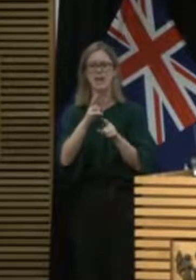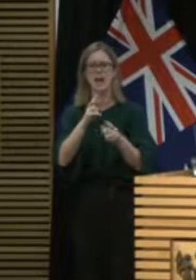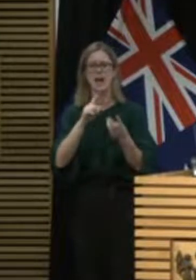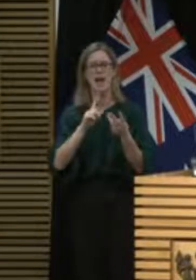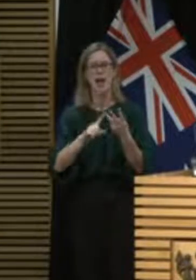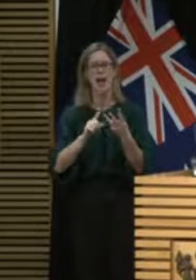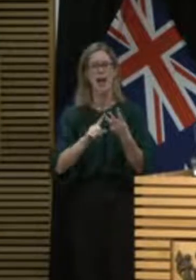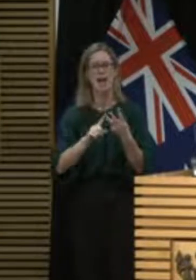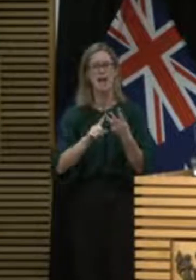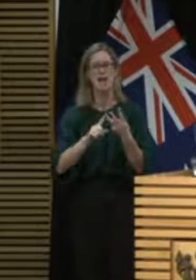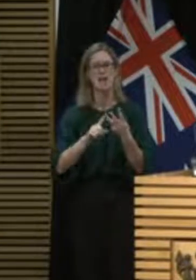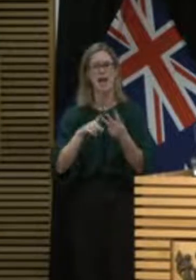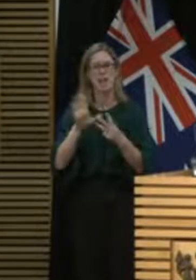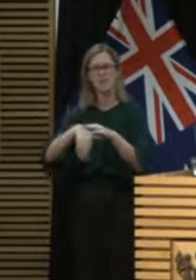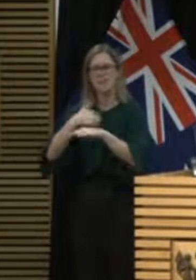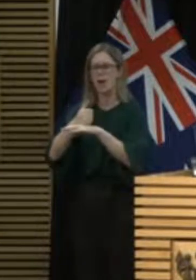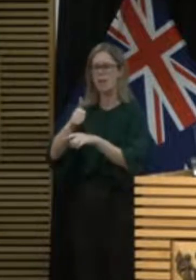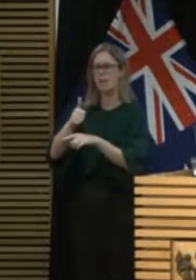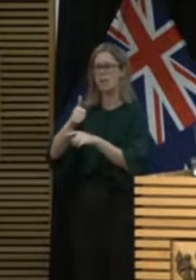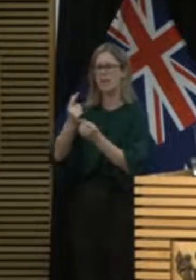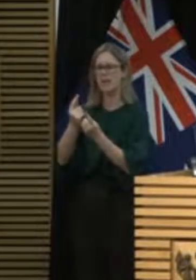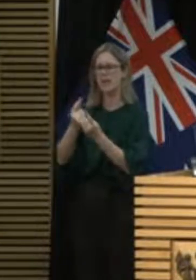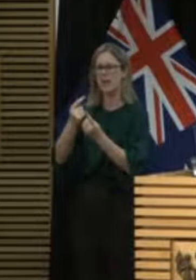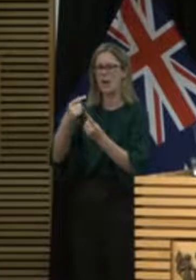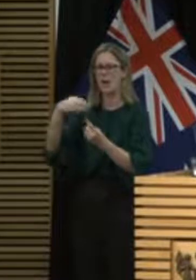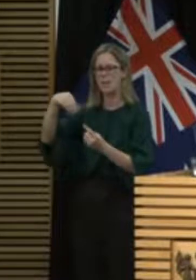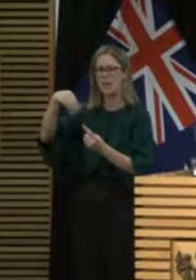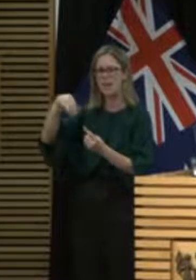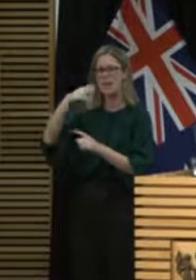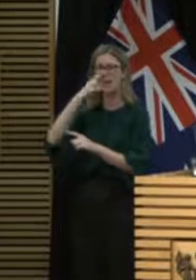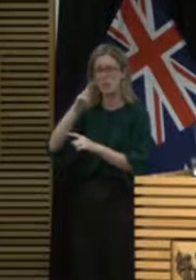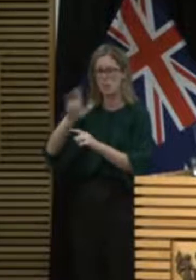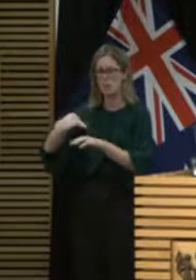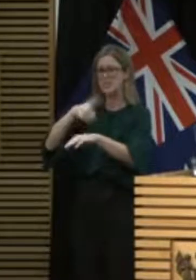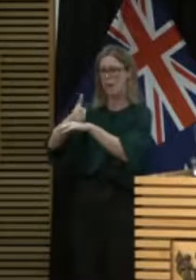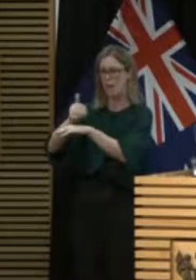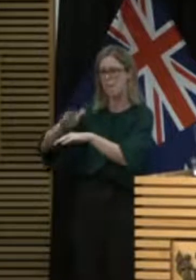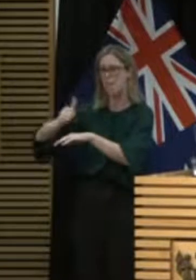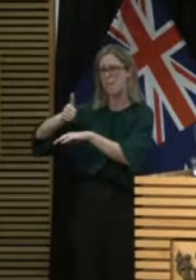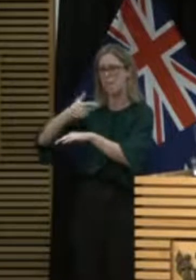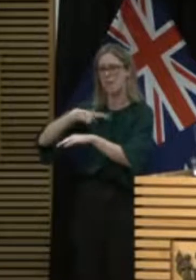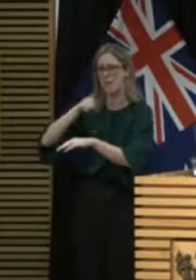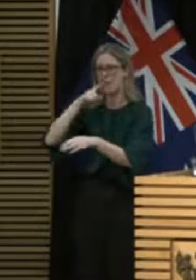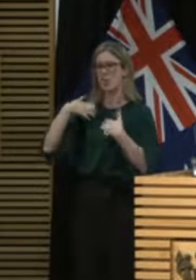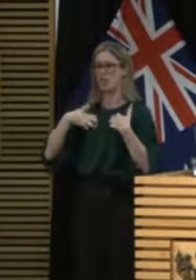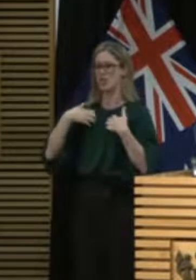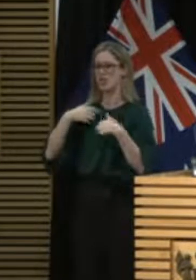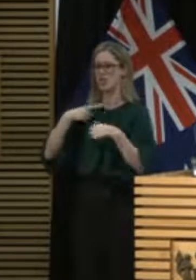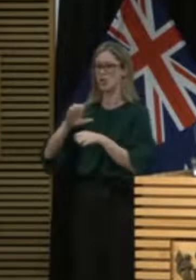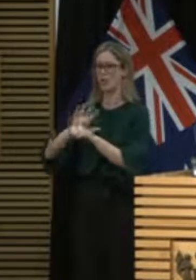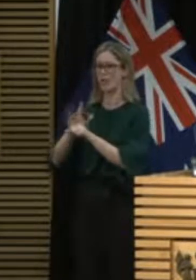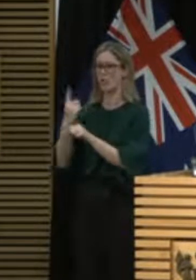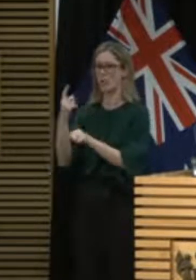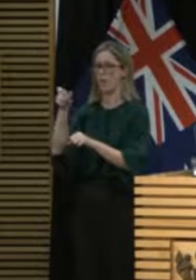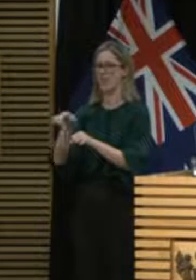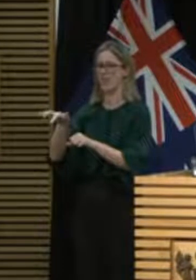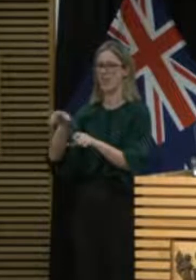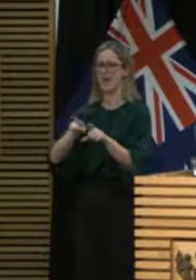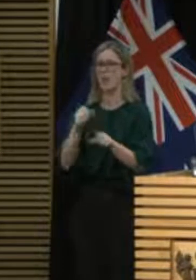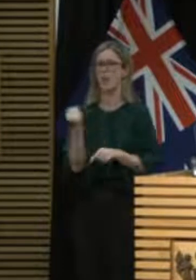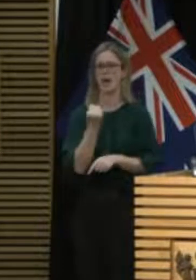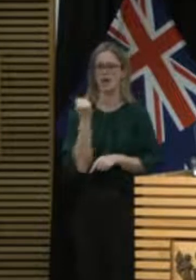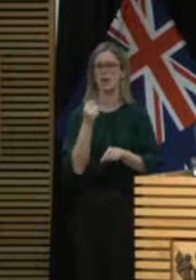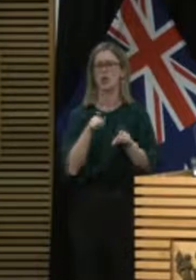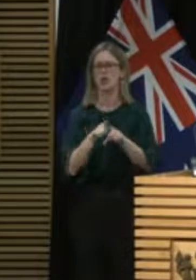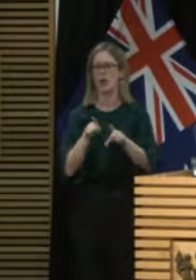there were specific initiatives set up, including in Blenheim and Nelson, because of the higher interest expected there, and also in parts of the Waikato.